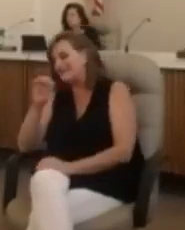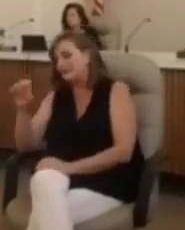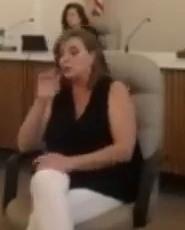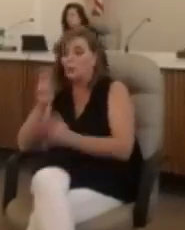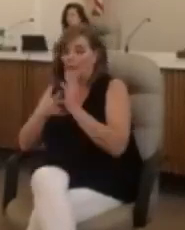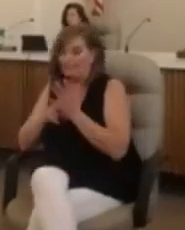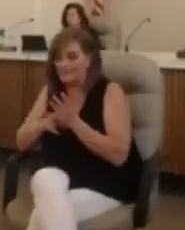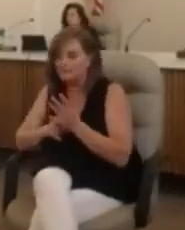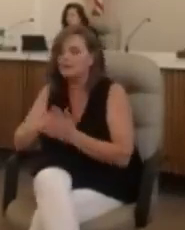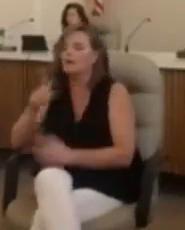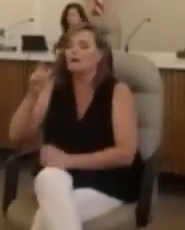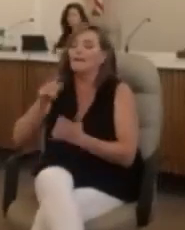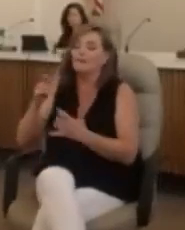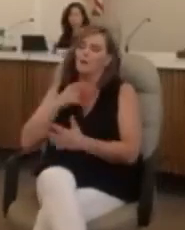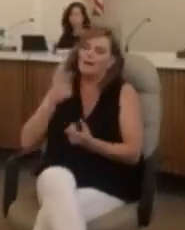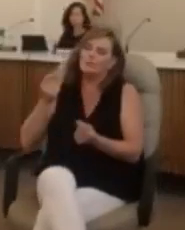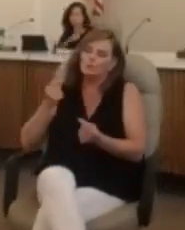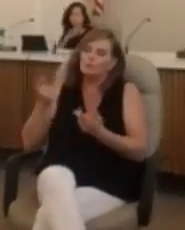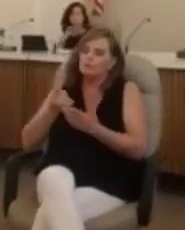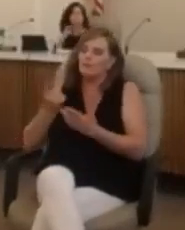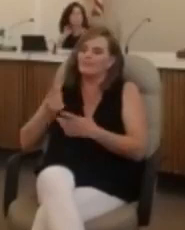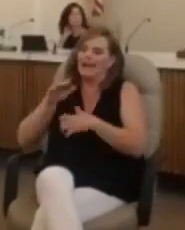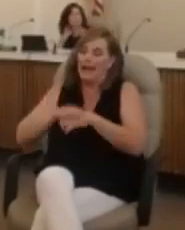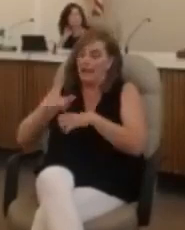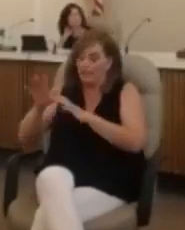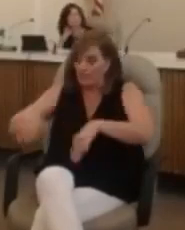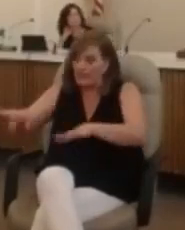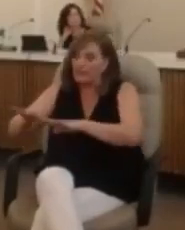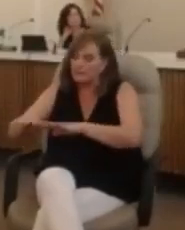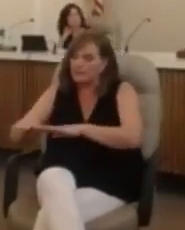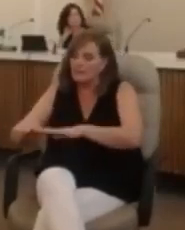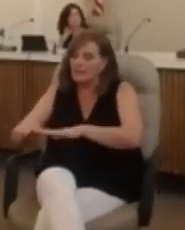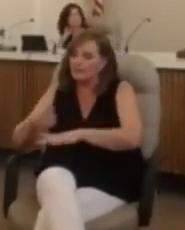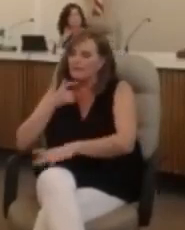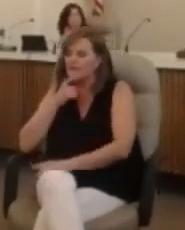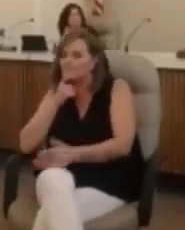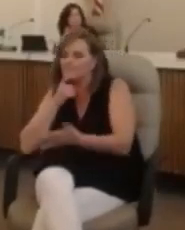is anytime someone wants to do something that's questionable